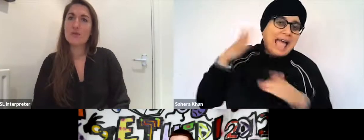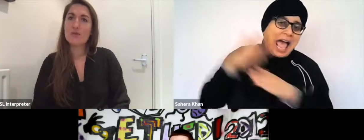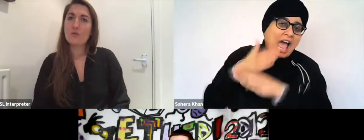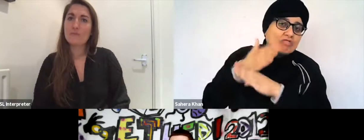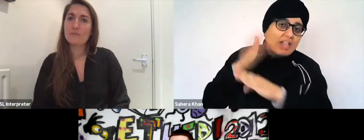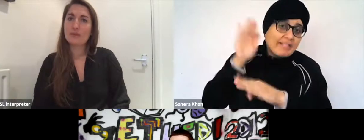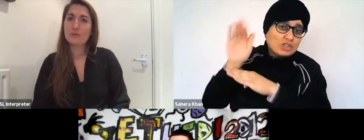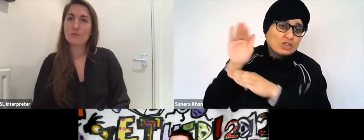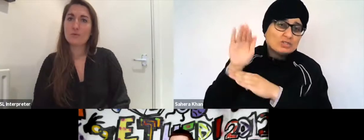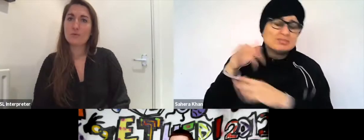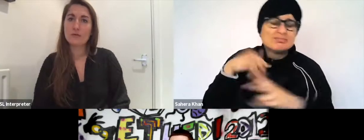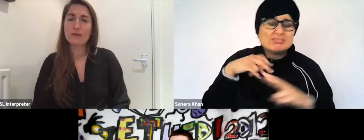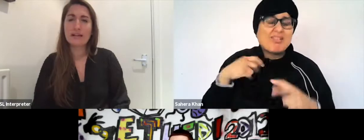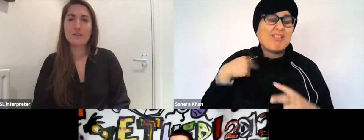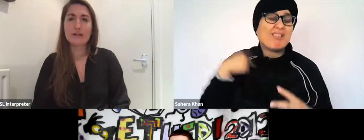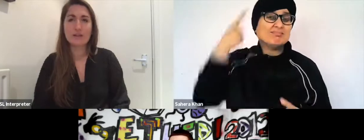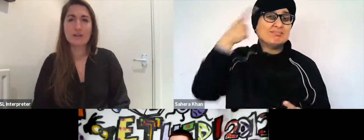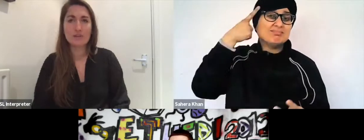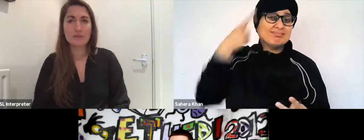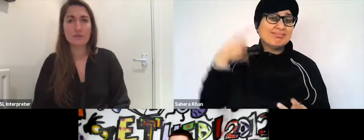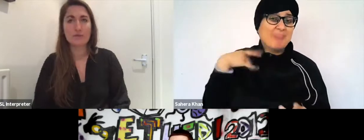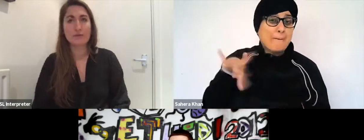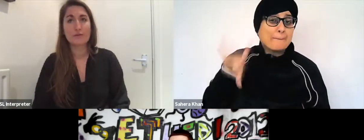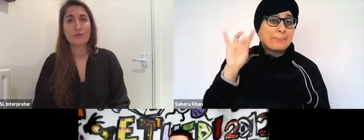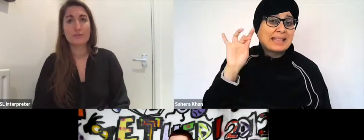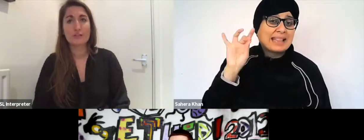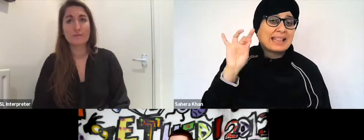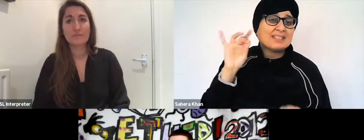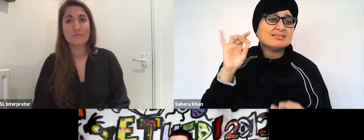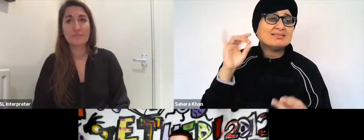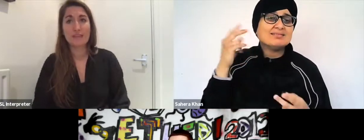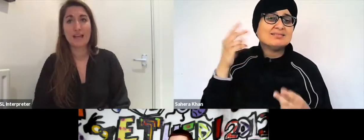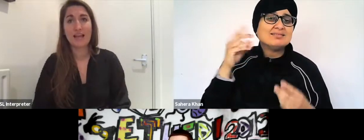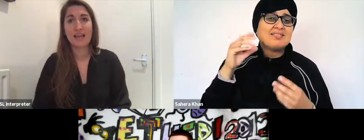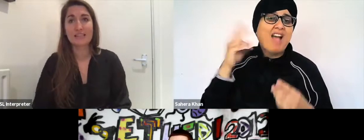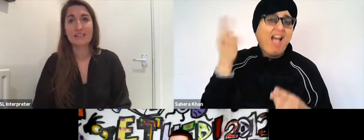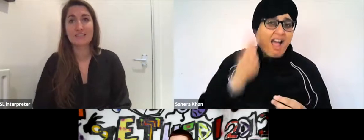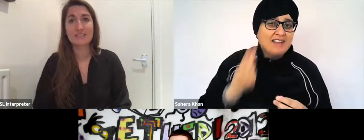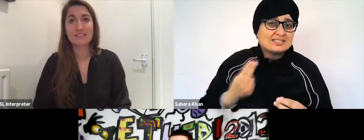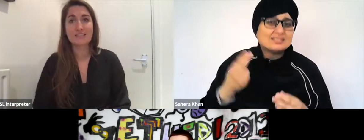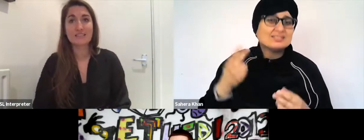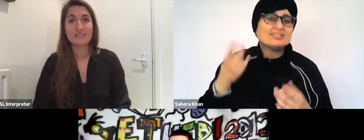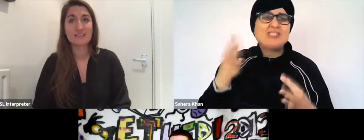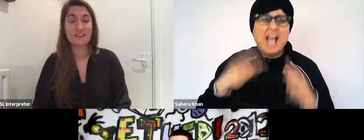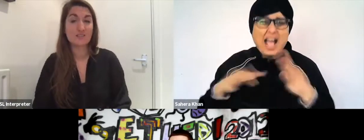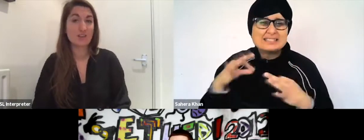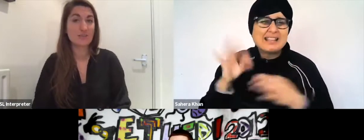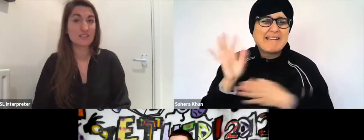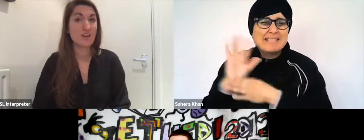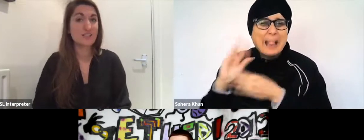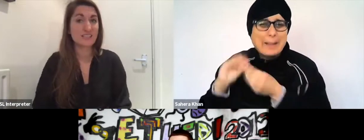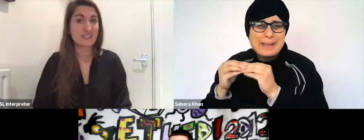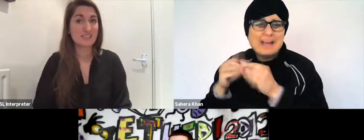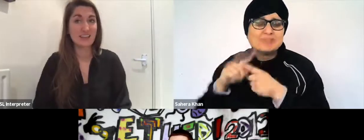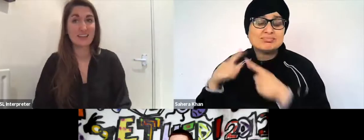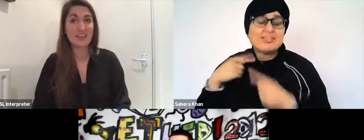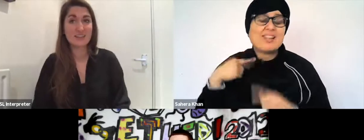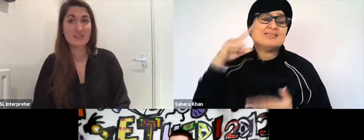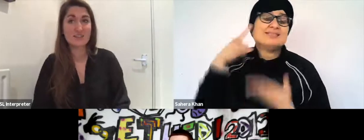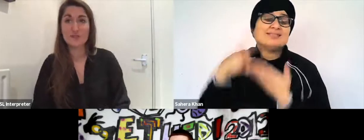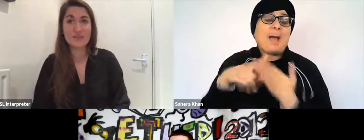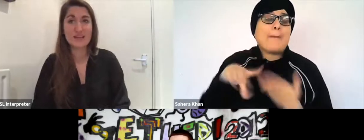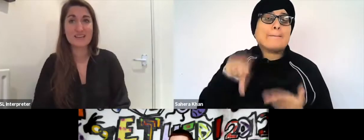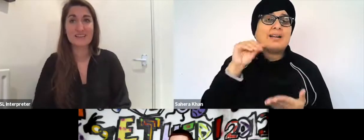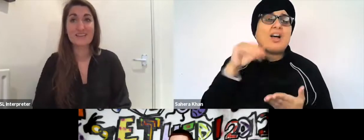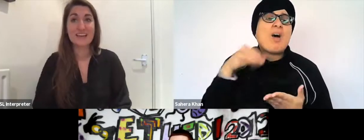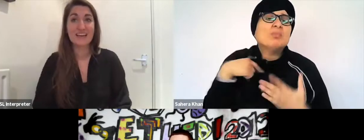thought, what do I really, really want for a career in the future? And I chose an artist and an actor